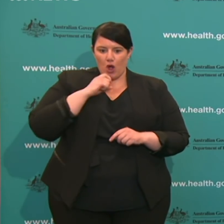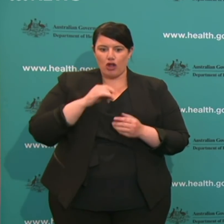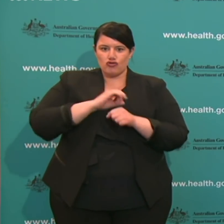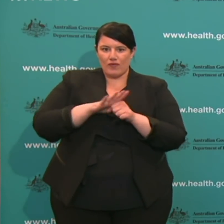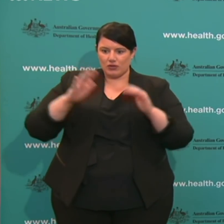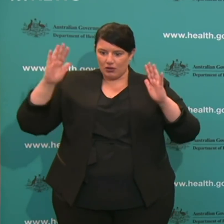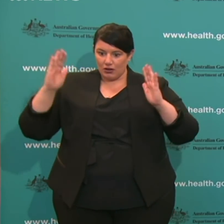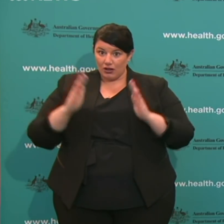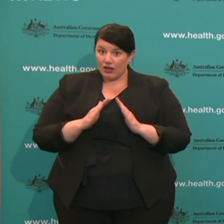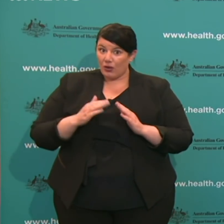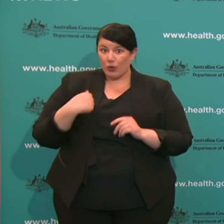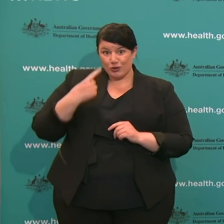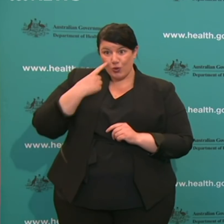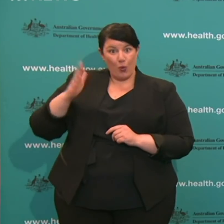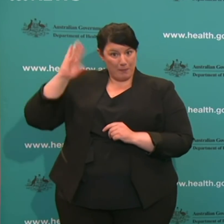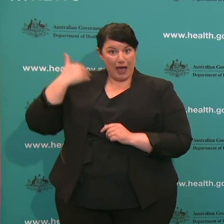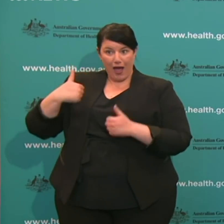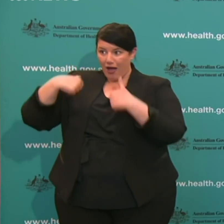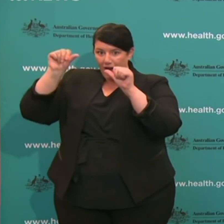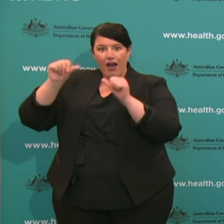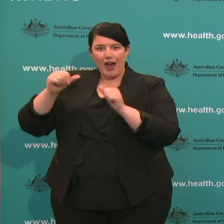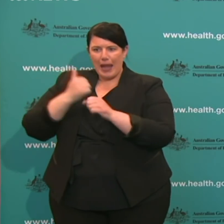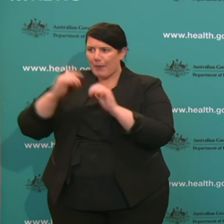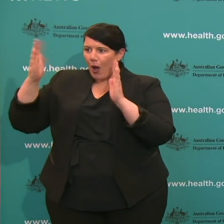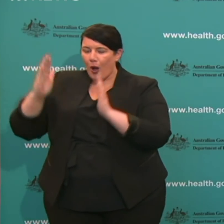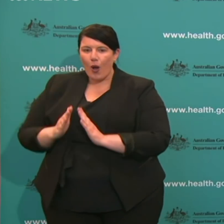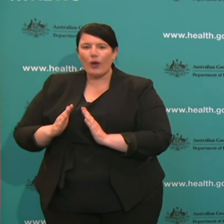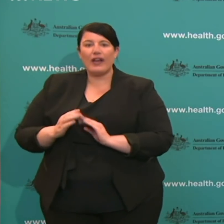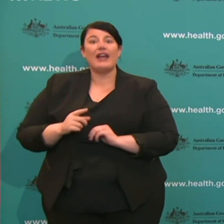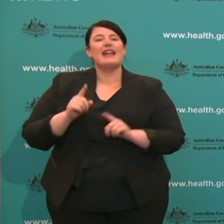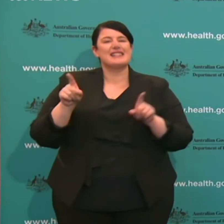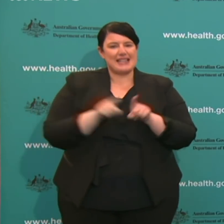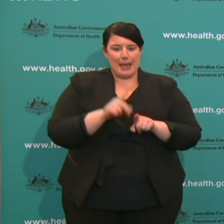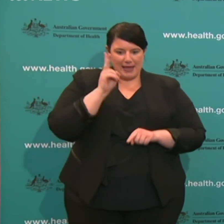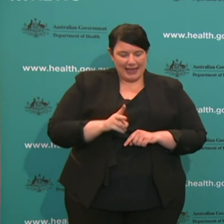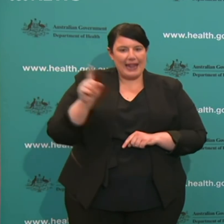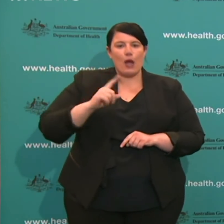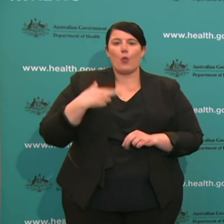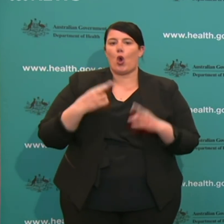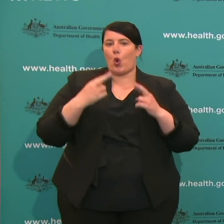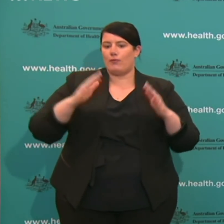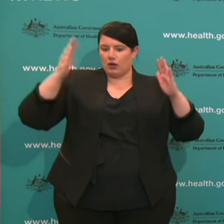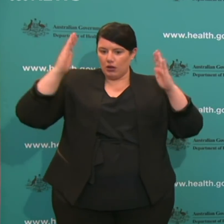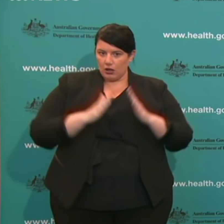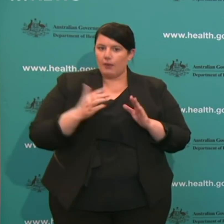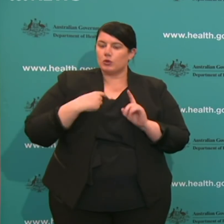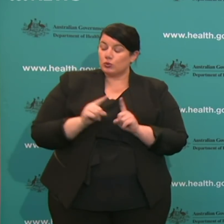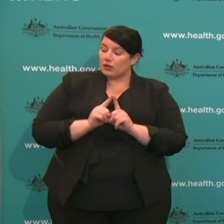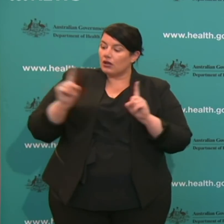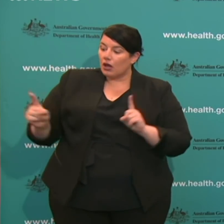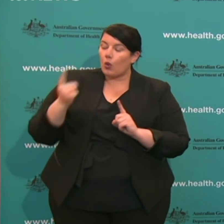They worked the first time, they will work the second time. And that's because we are keeping our distance from each